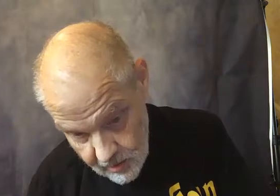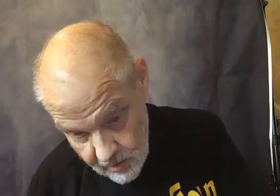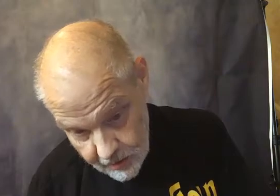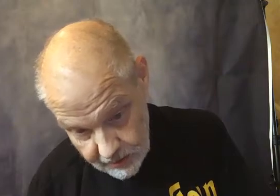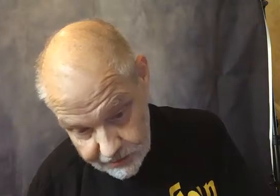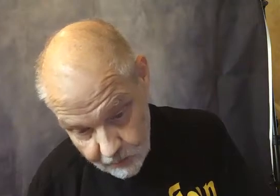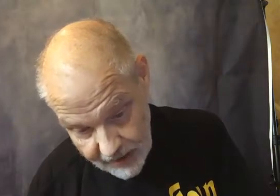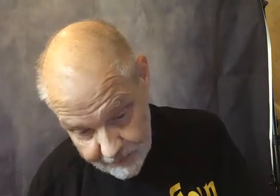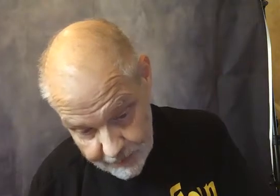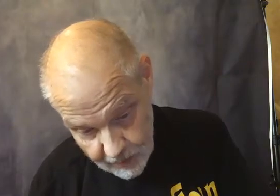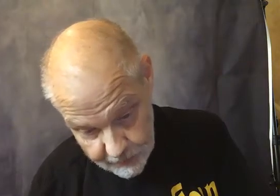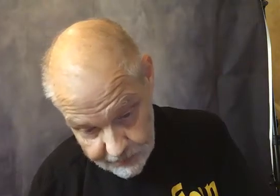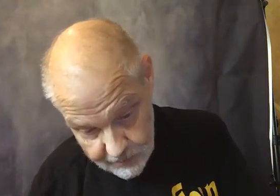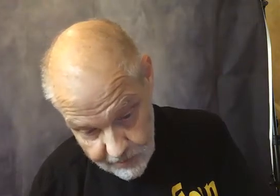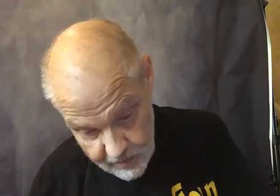All right, let's start with after the numbers.